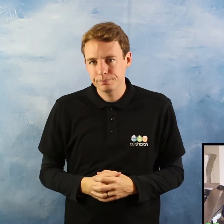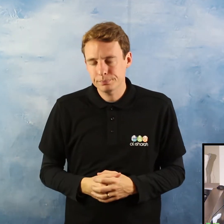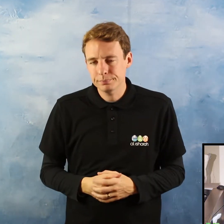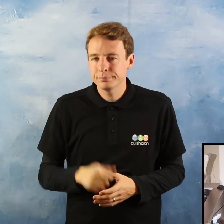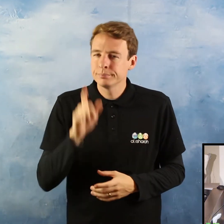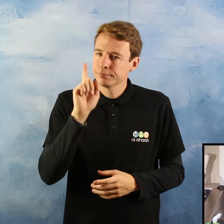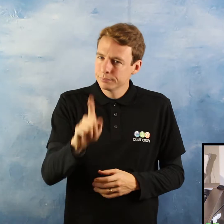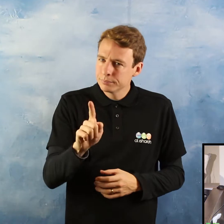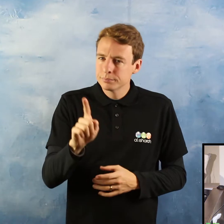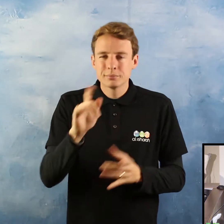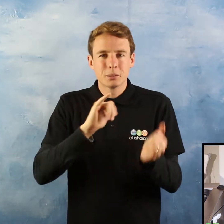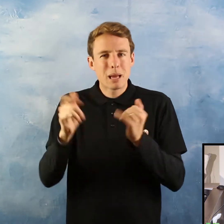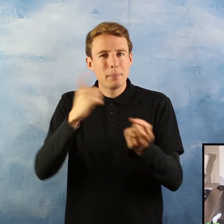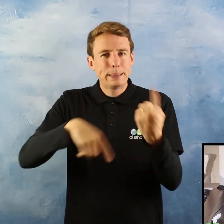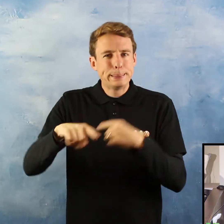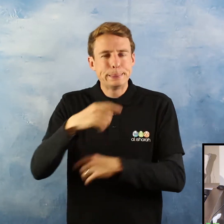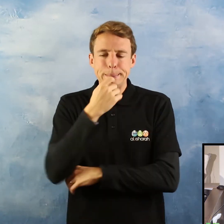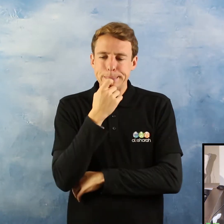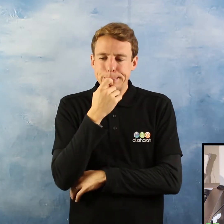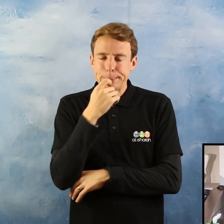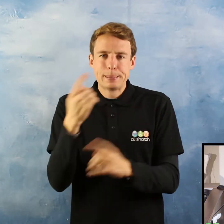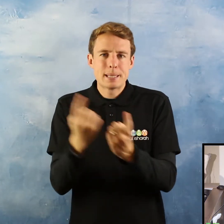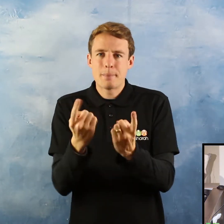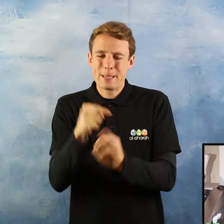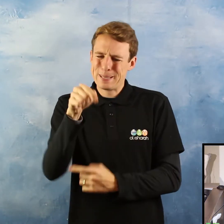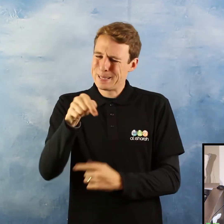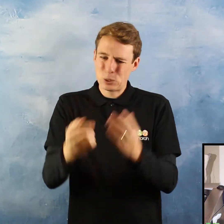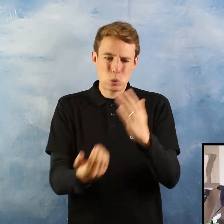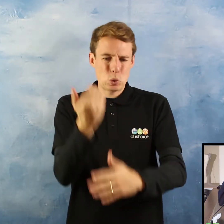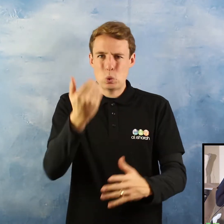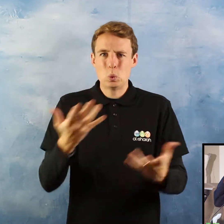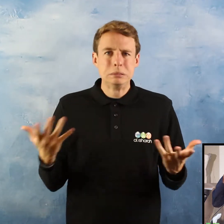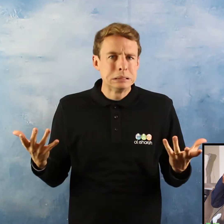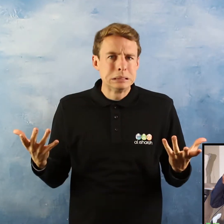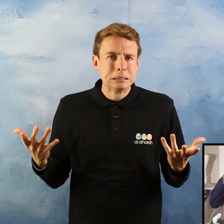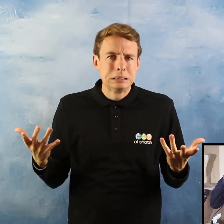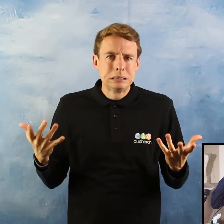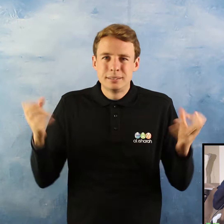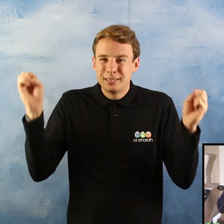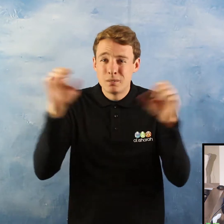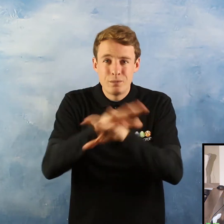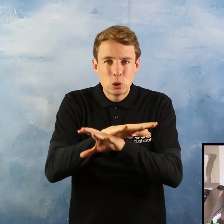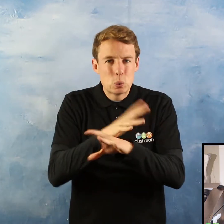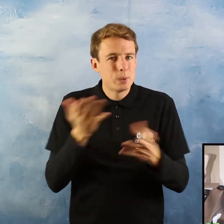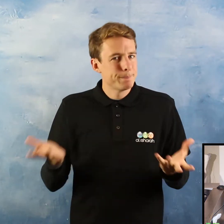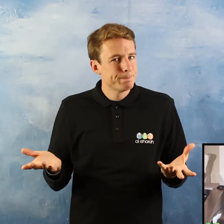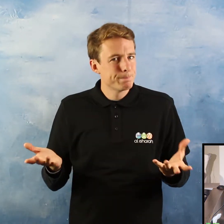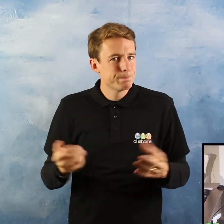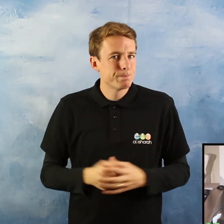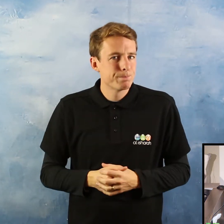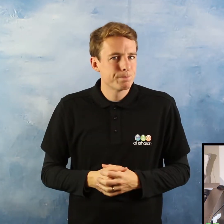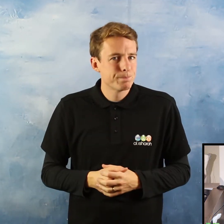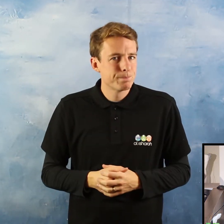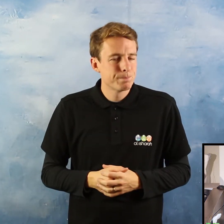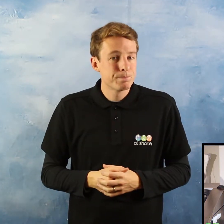When something new comes, then we get confused. Muslims get confused. For example,